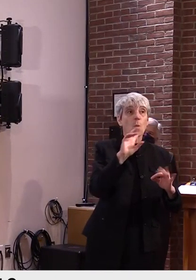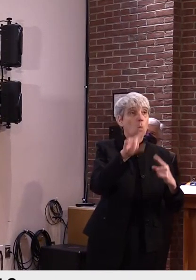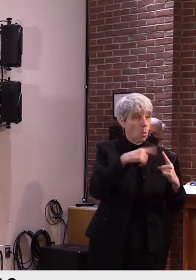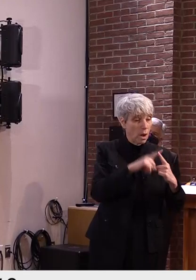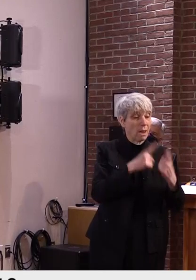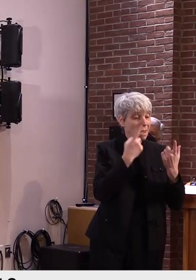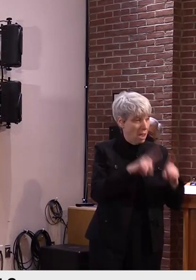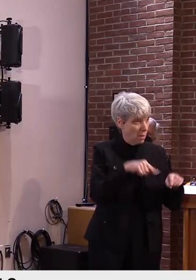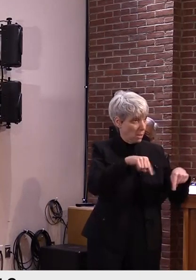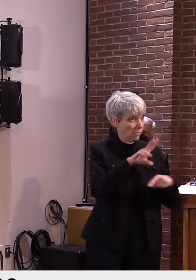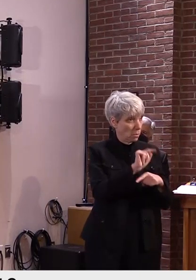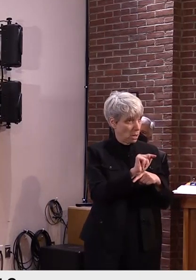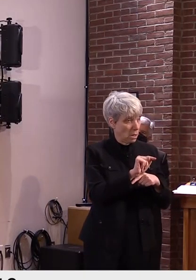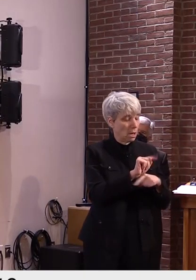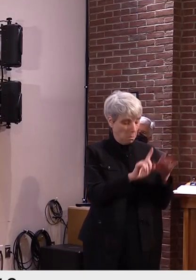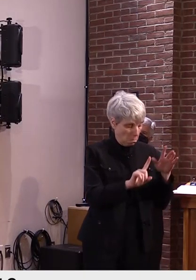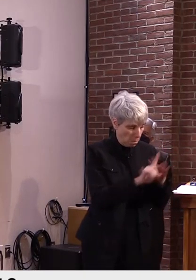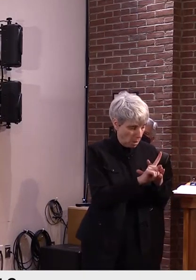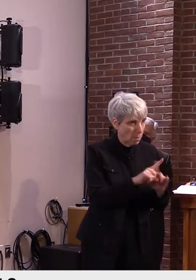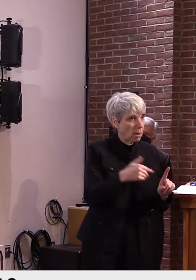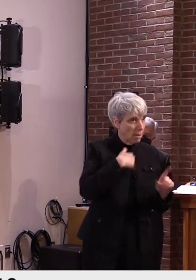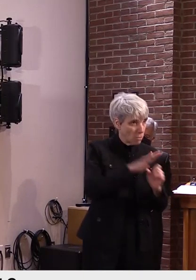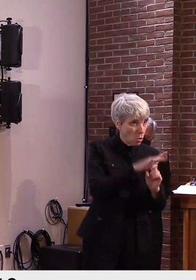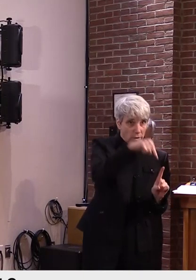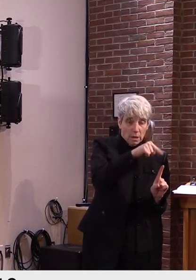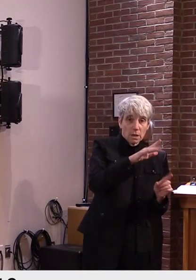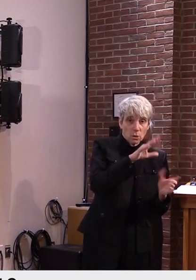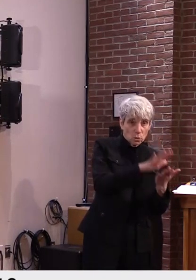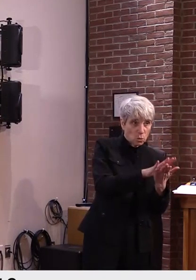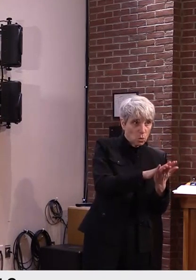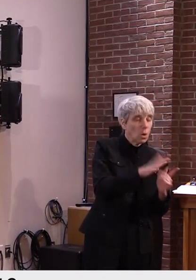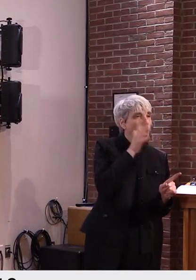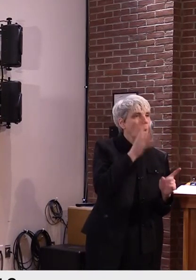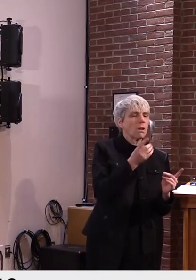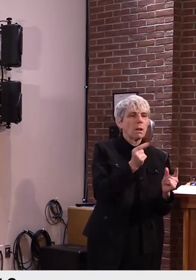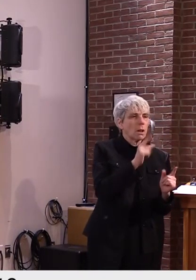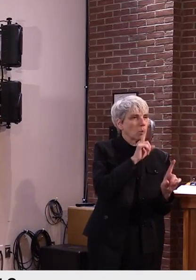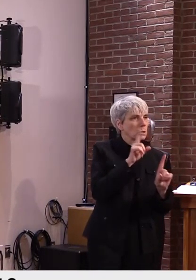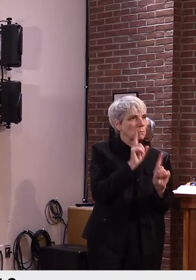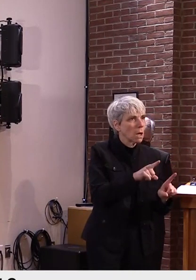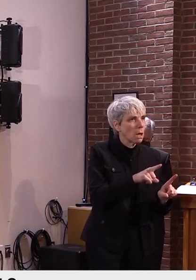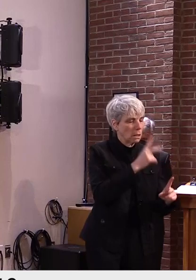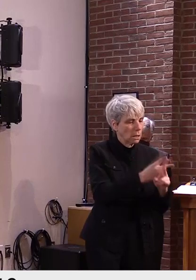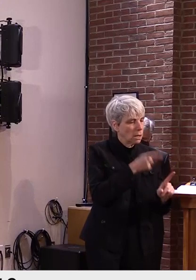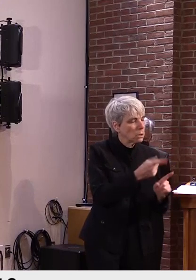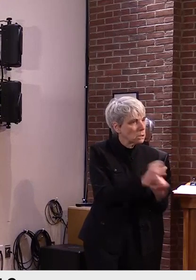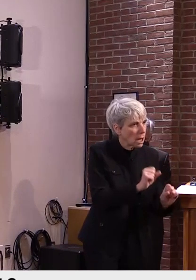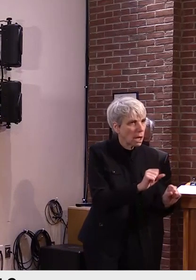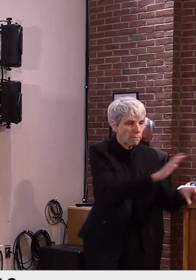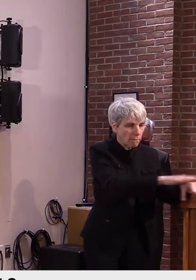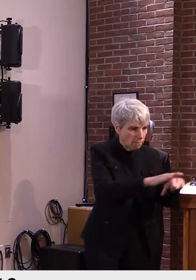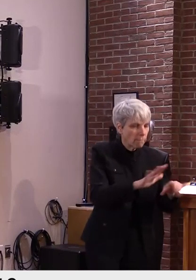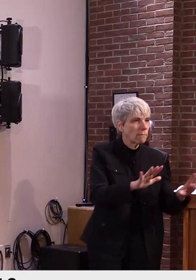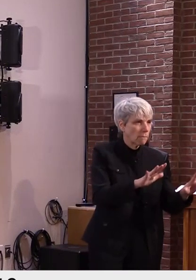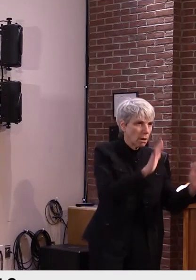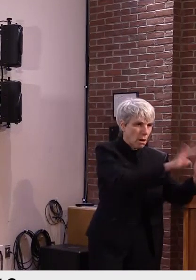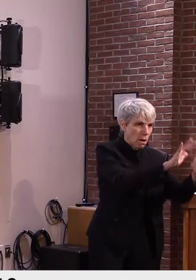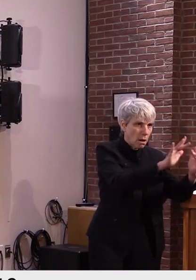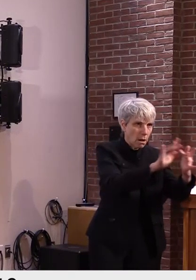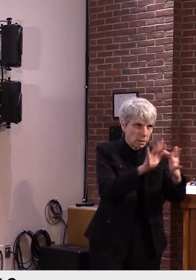to investigate the situation and take all appropriate steps to contain its spread. This starts with expert